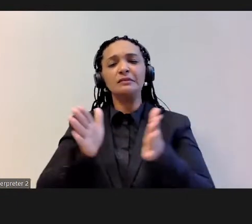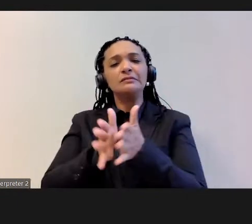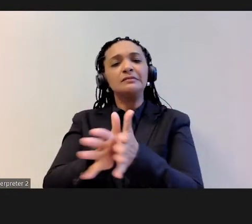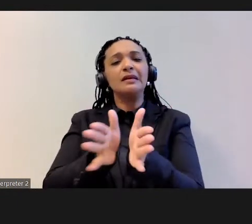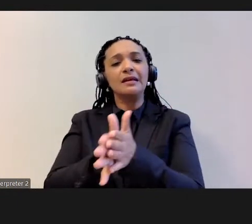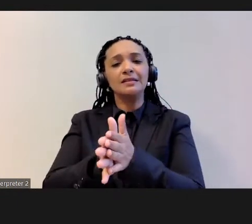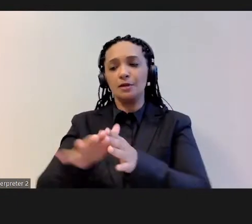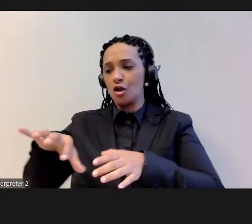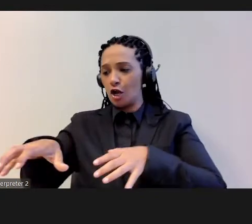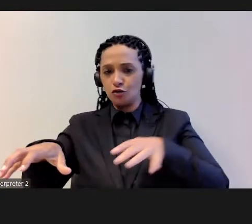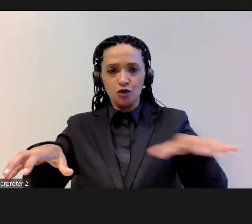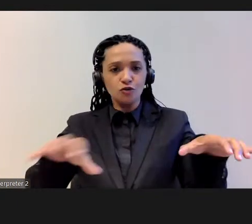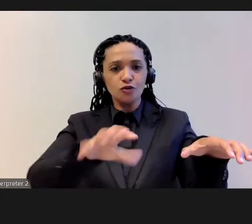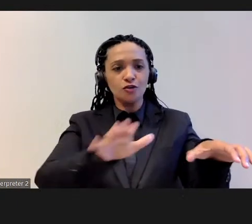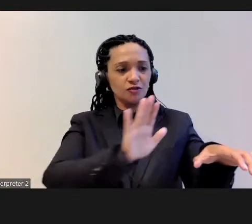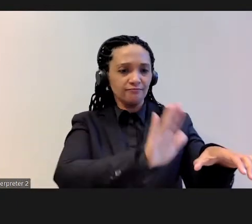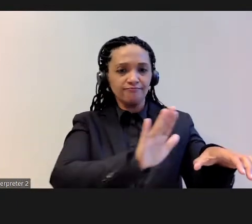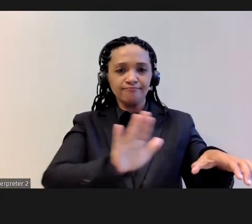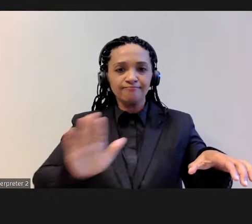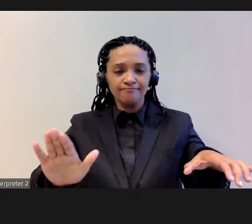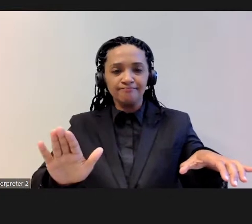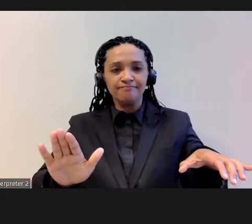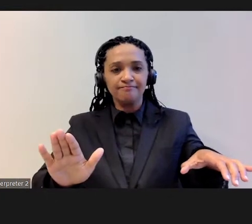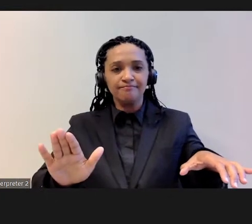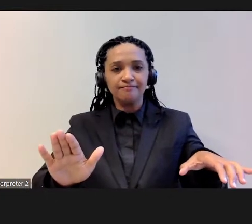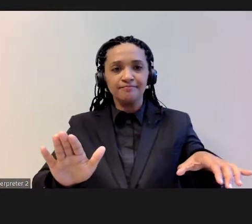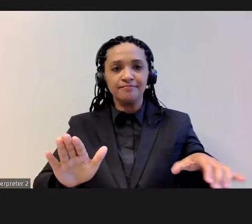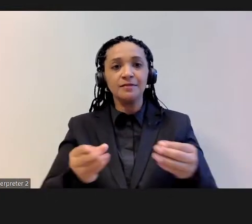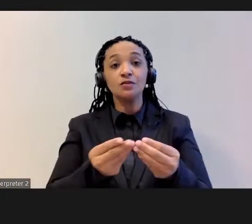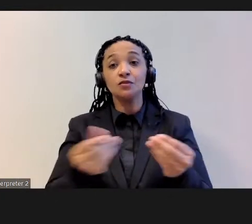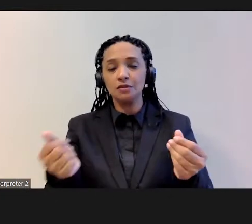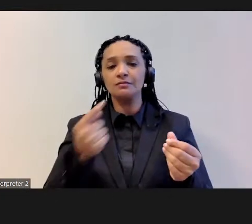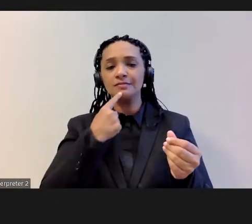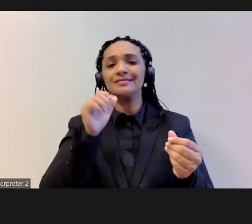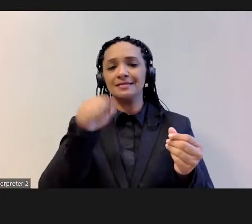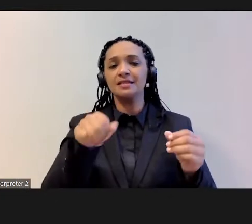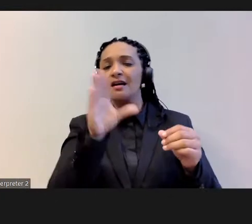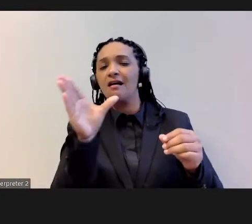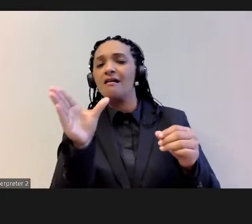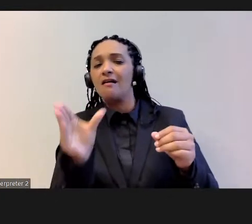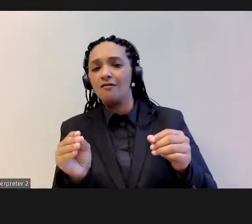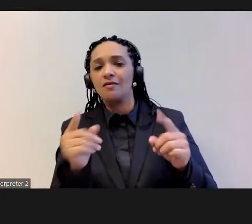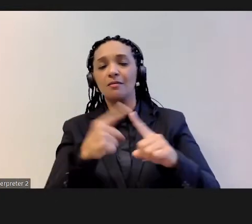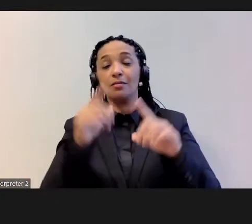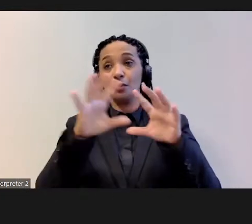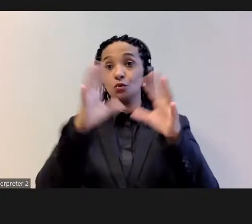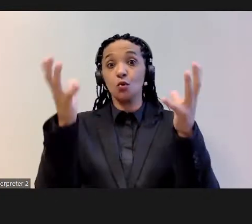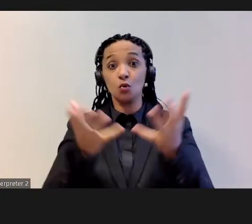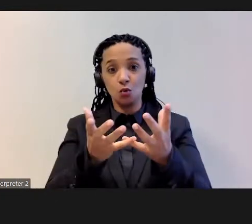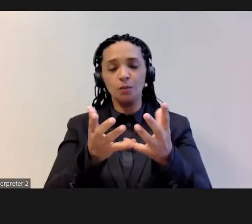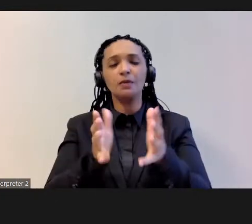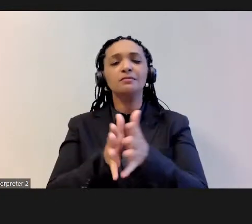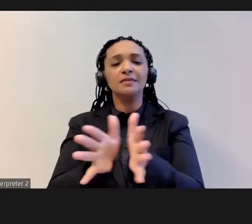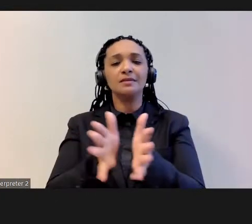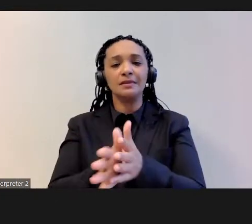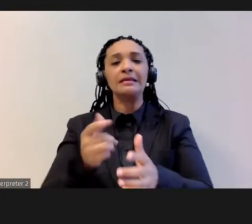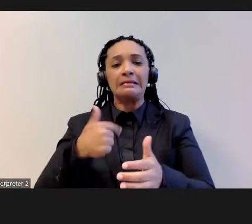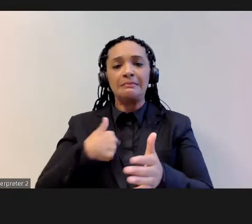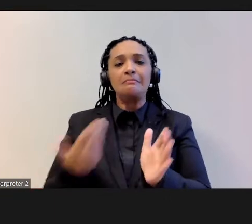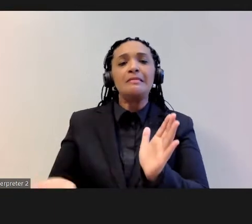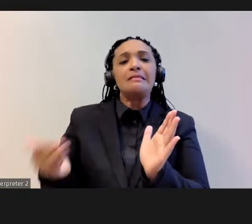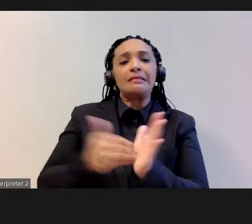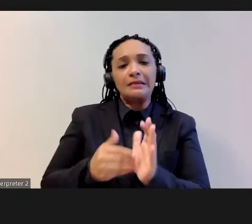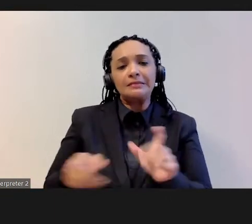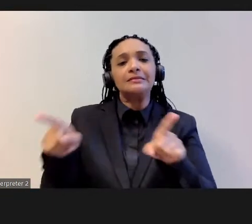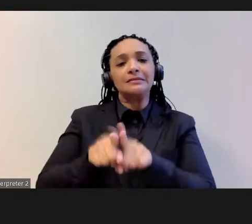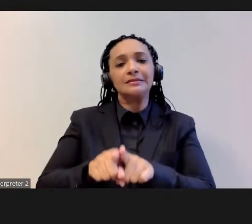examples, but also some have gone further than that to looking at it from a continental and global level. So I'll try not to repeat, but I think some of